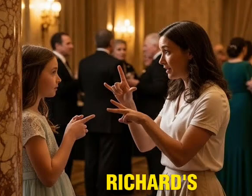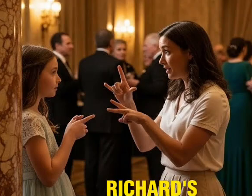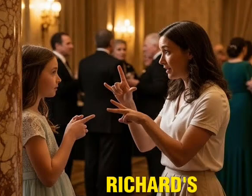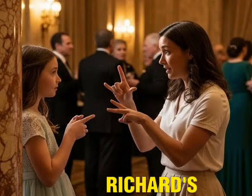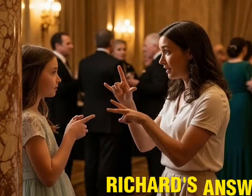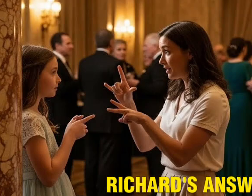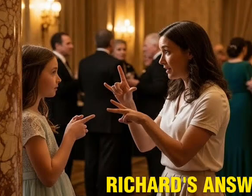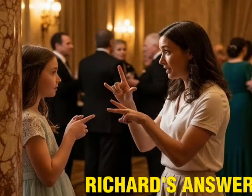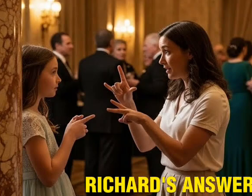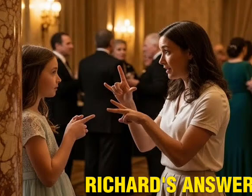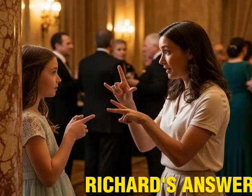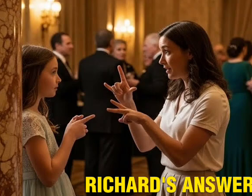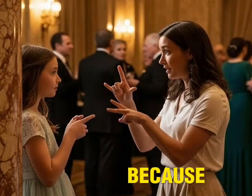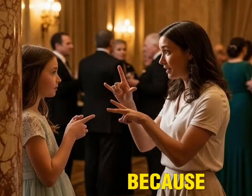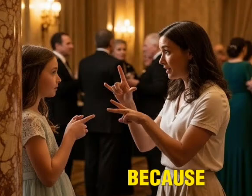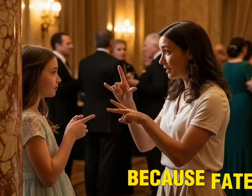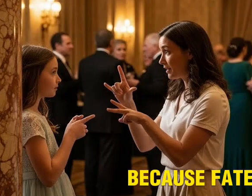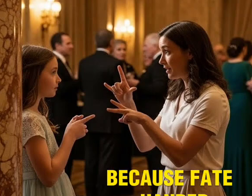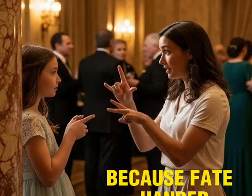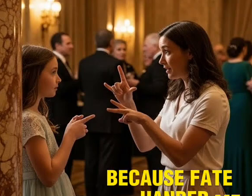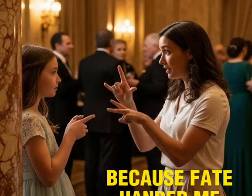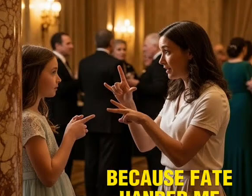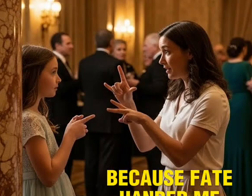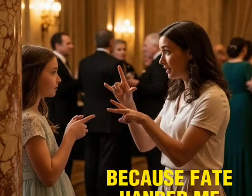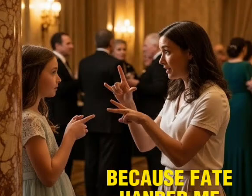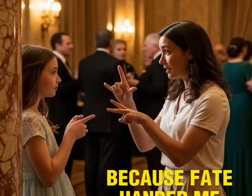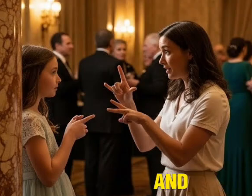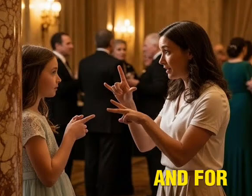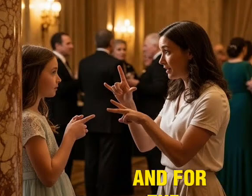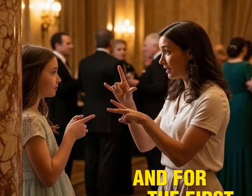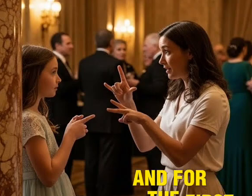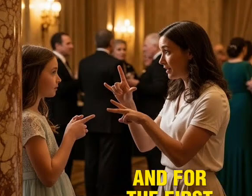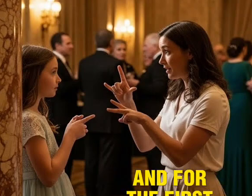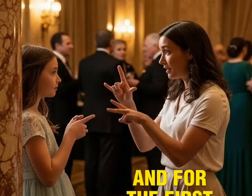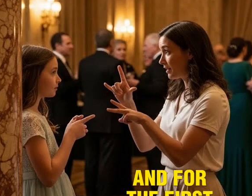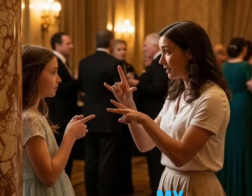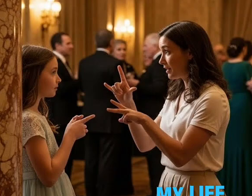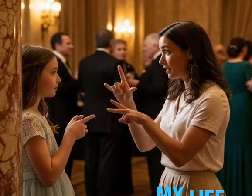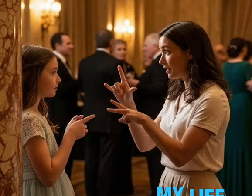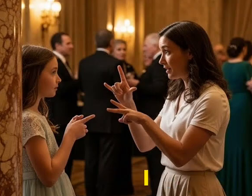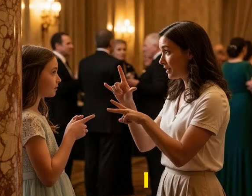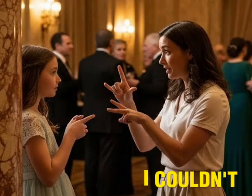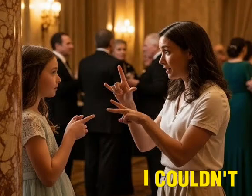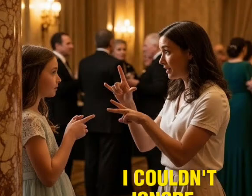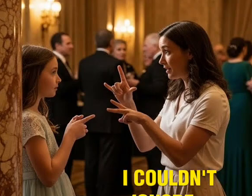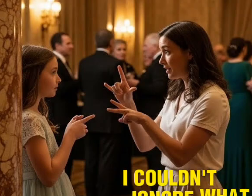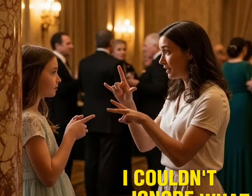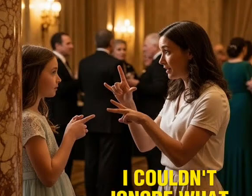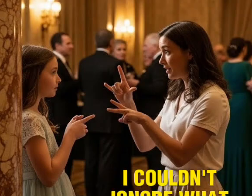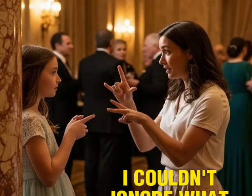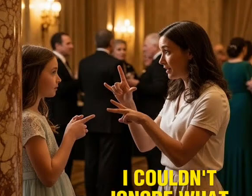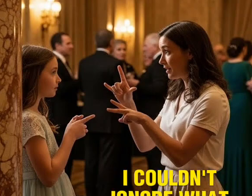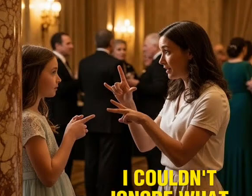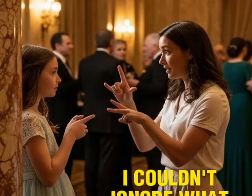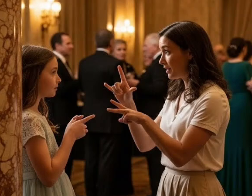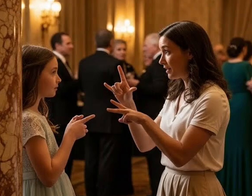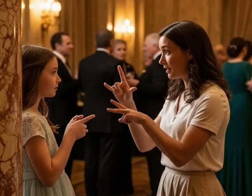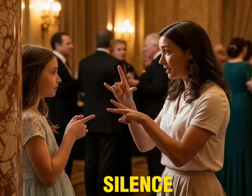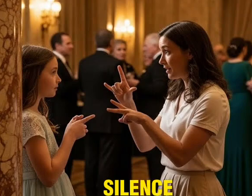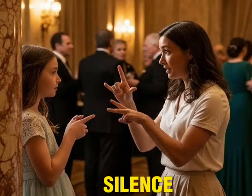Richard's answer was simple. "Because fate handed me his toy, and for the first time in my life, I couldn't ignore what really mattered." Silence